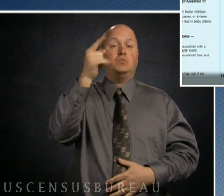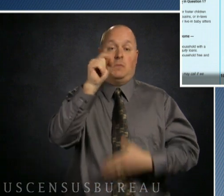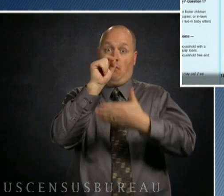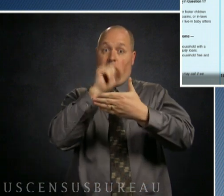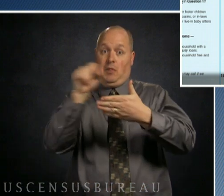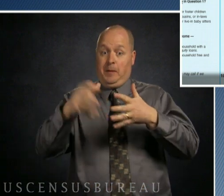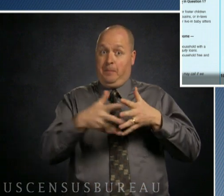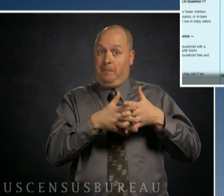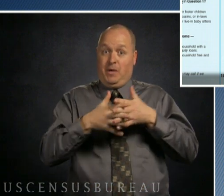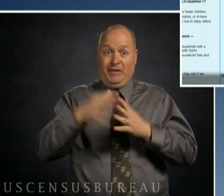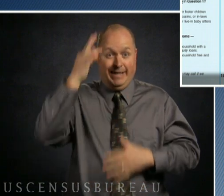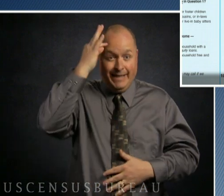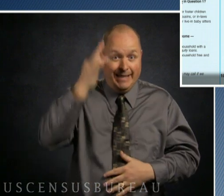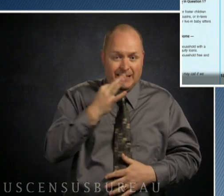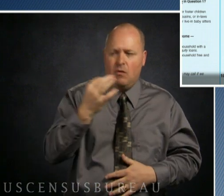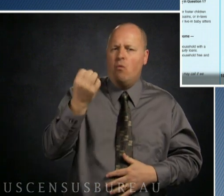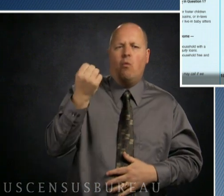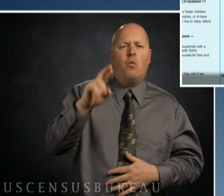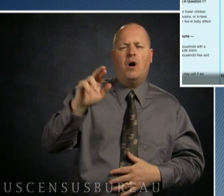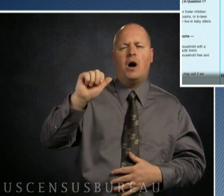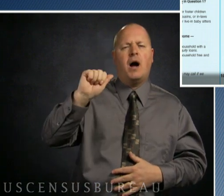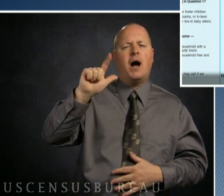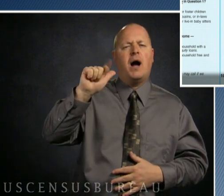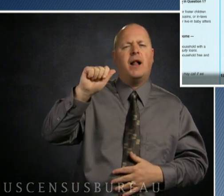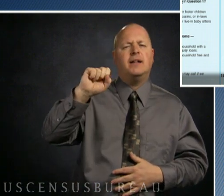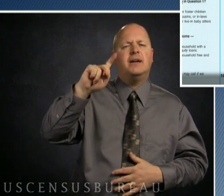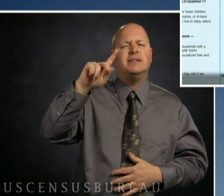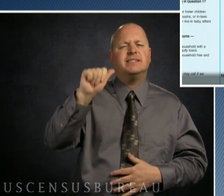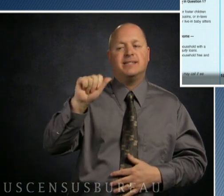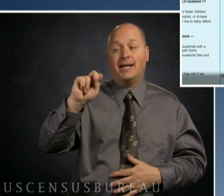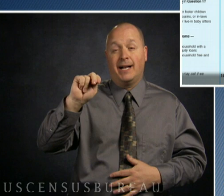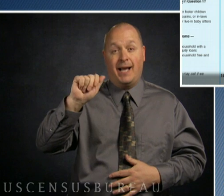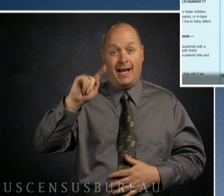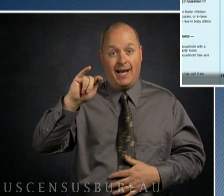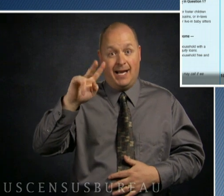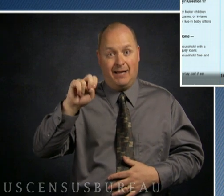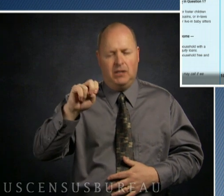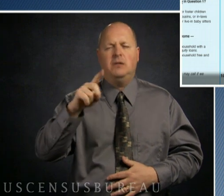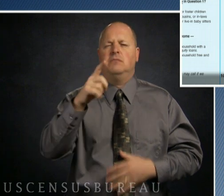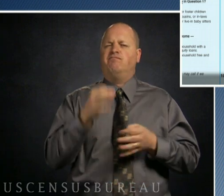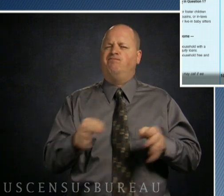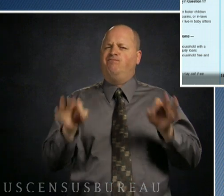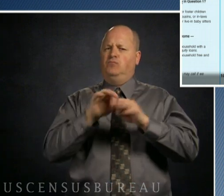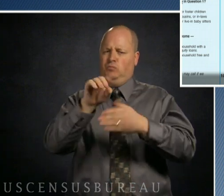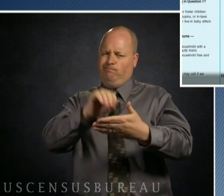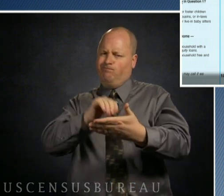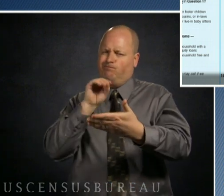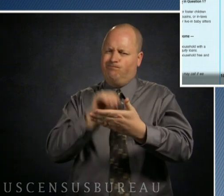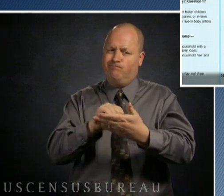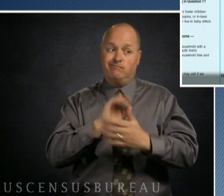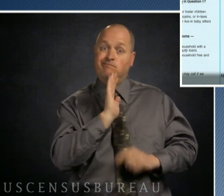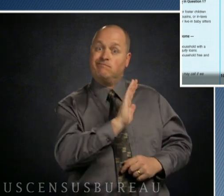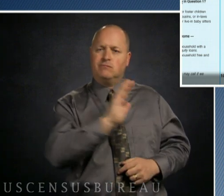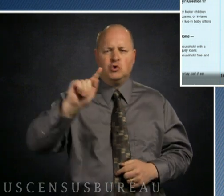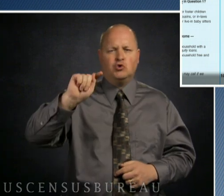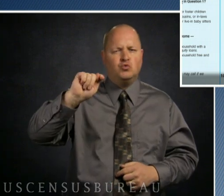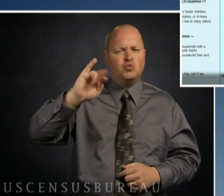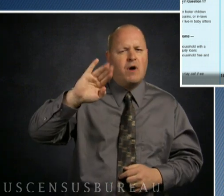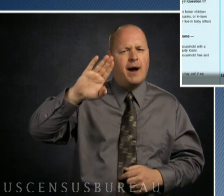If you mark American Indian or Alaska Native, please print the name of person 1's enrolled or principal